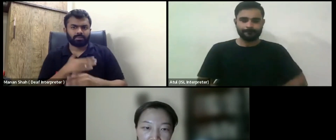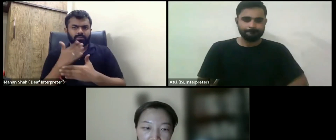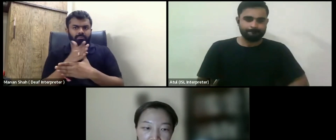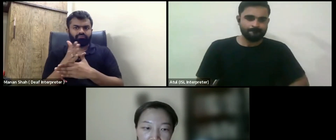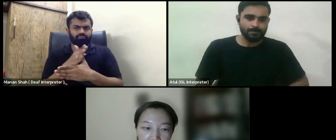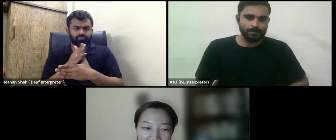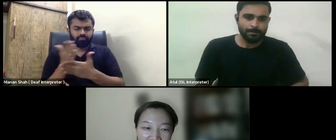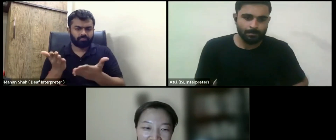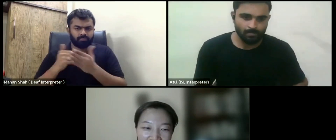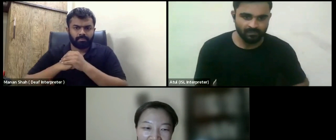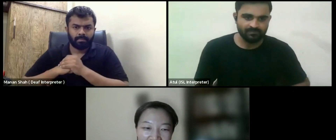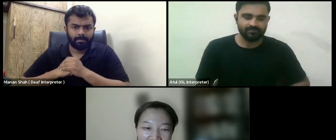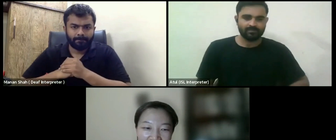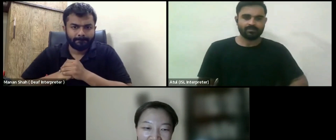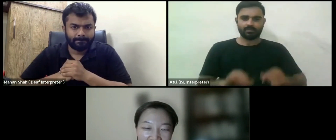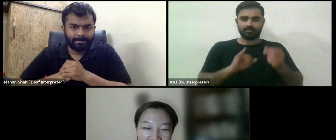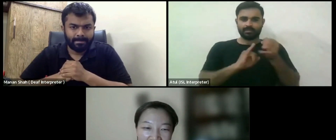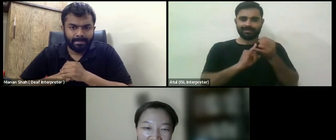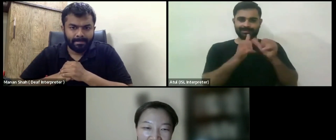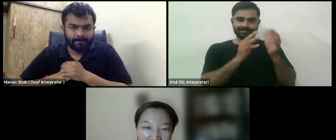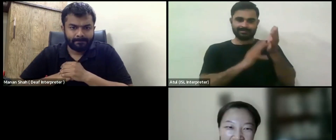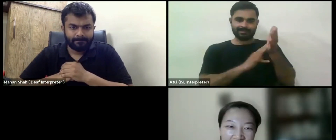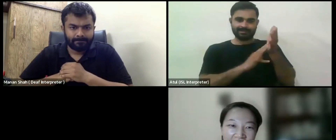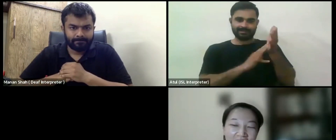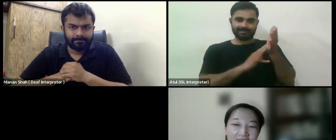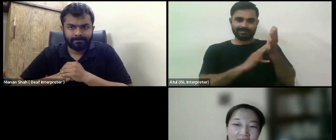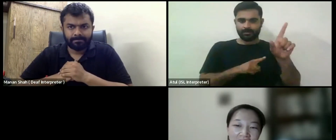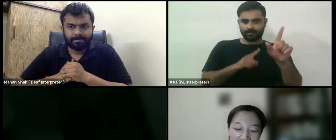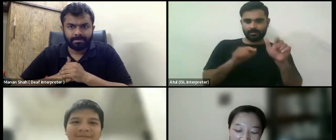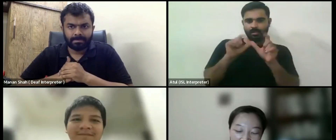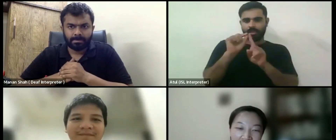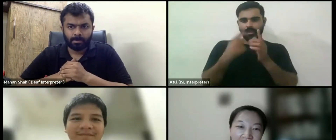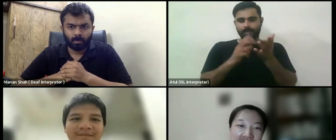San Mary, Vaido and Aparna.